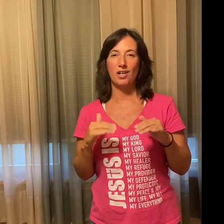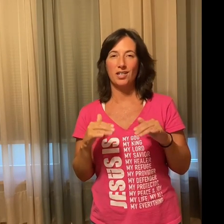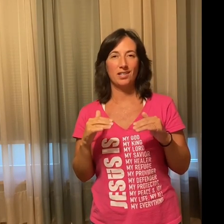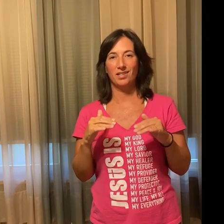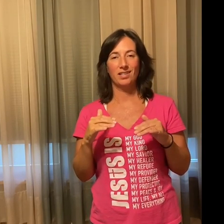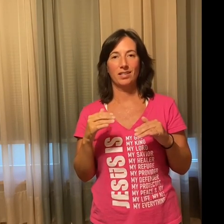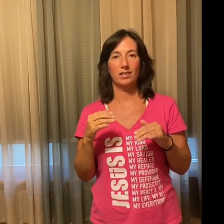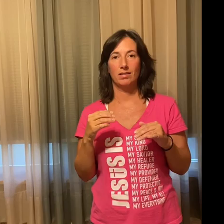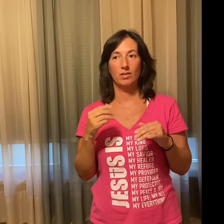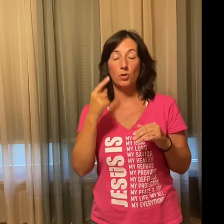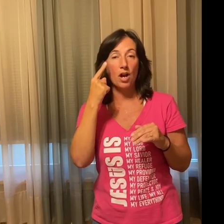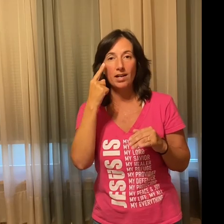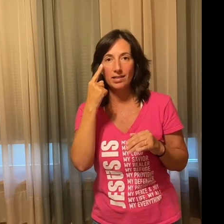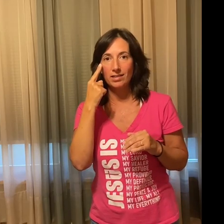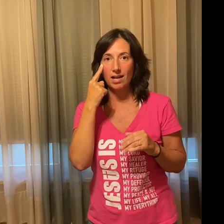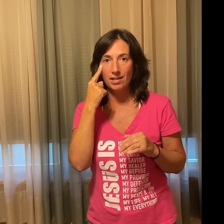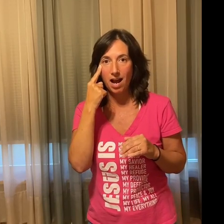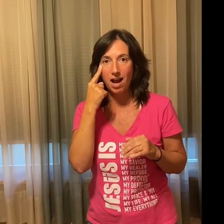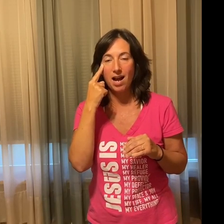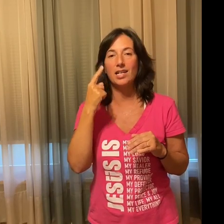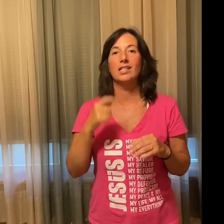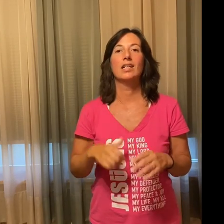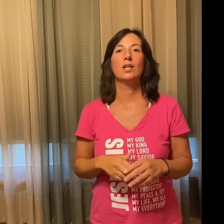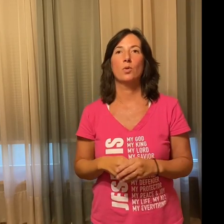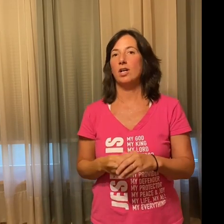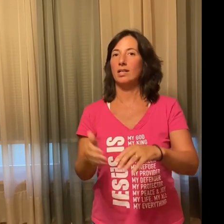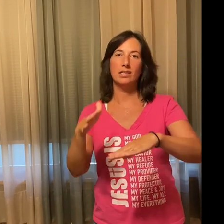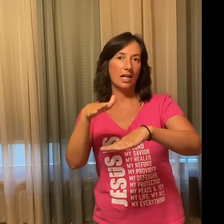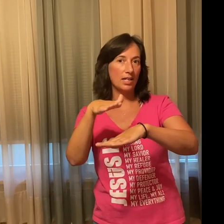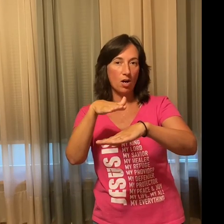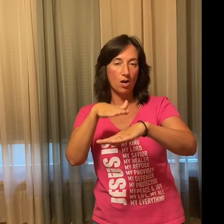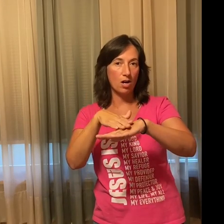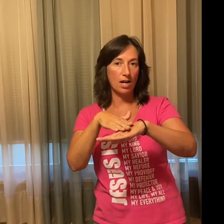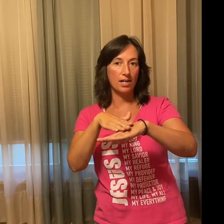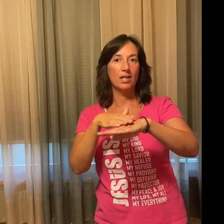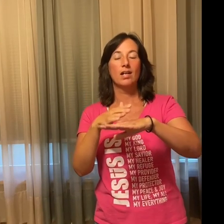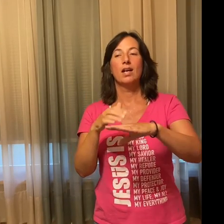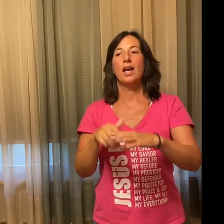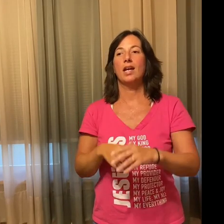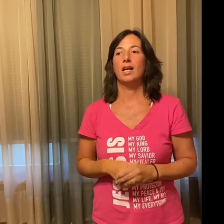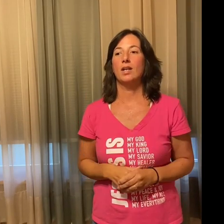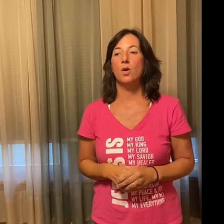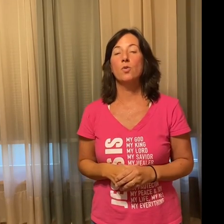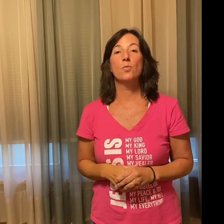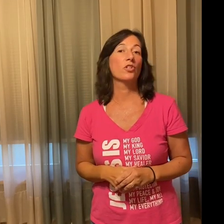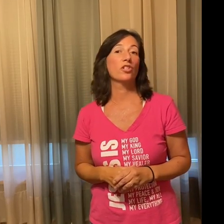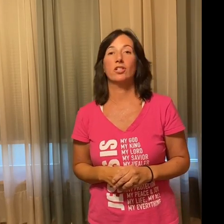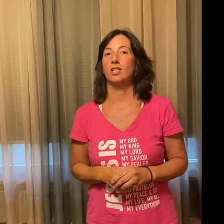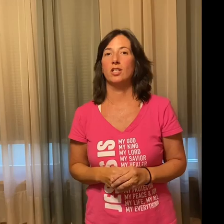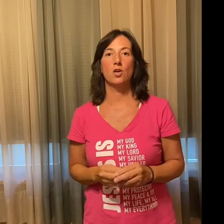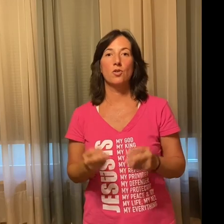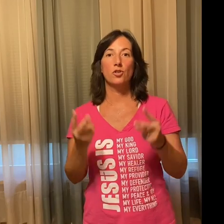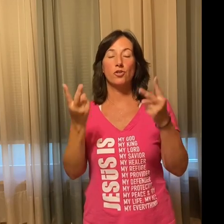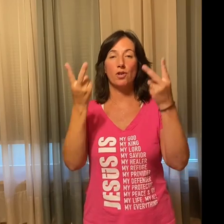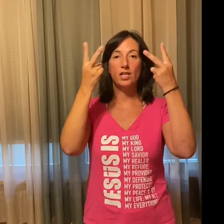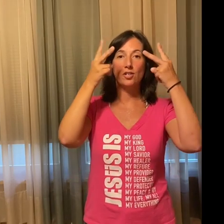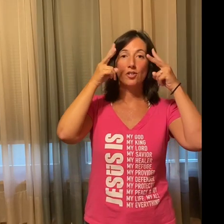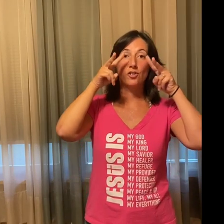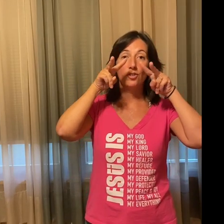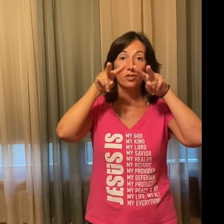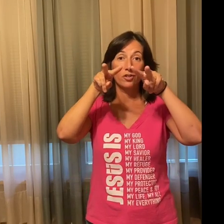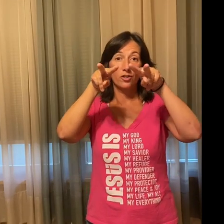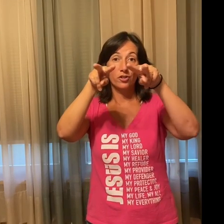we're not going to sign I, we're not going to sign on, and we're just going to go